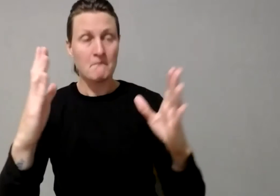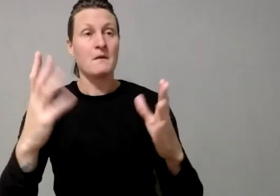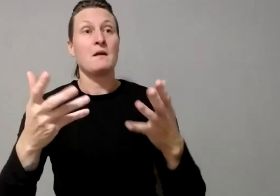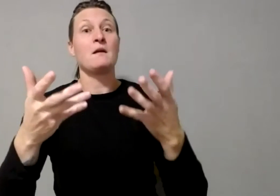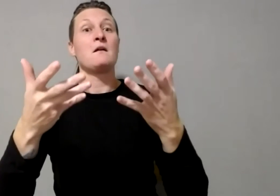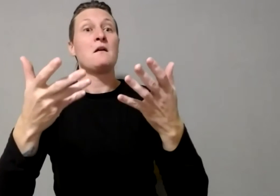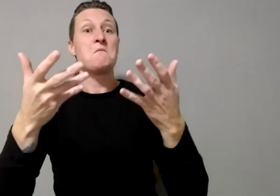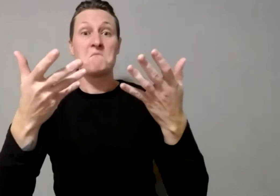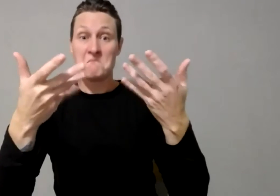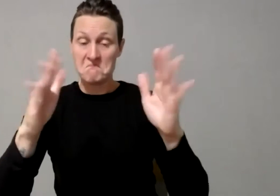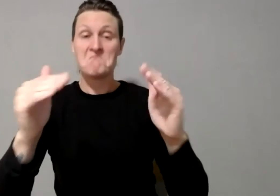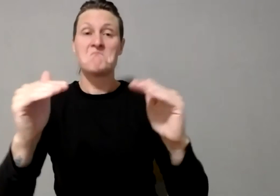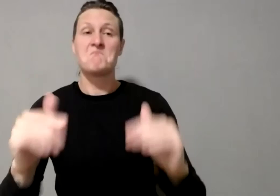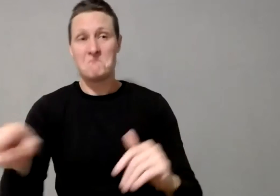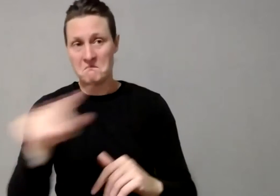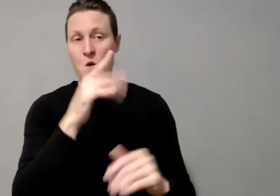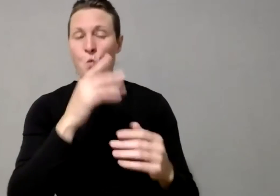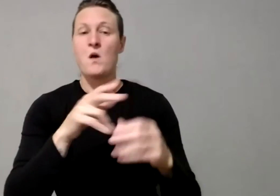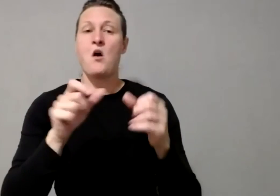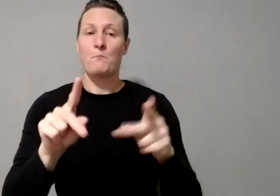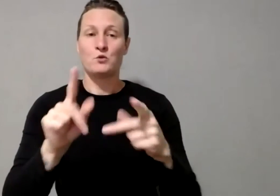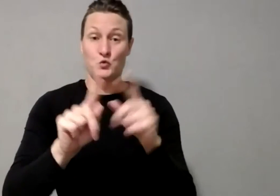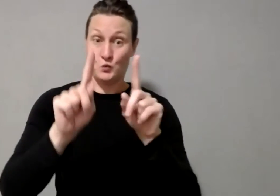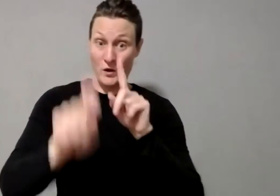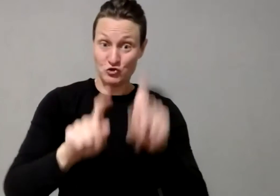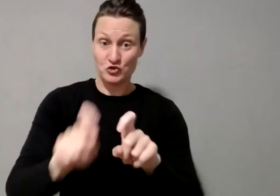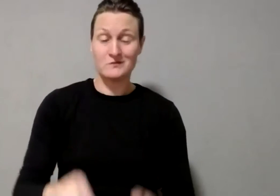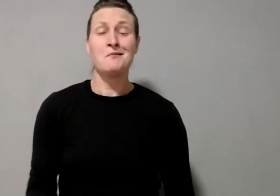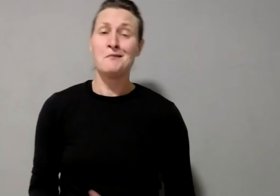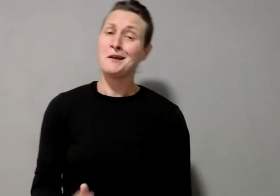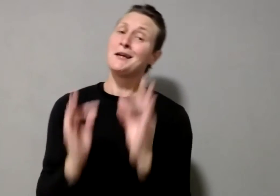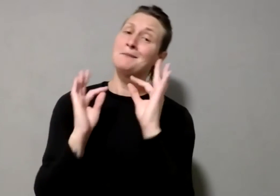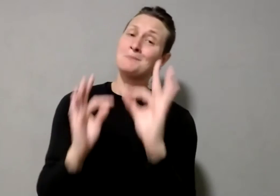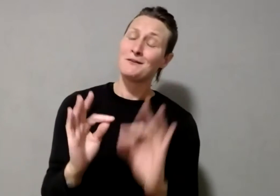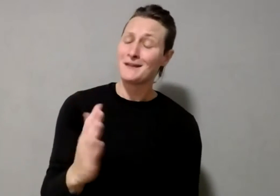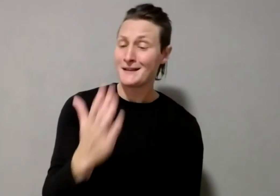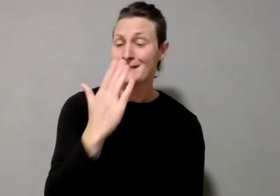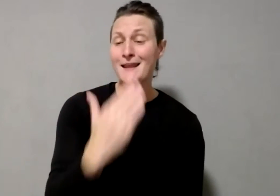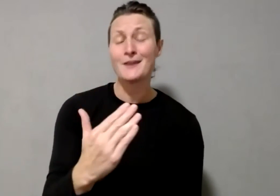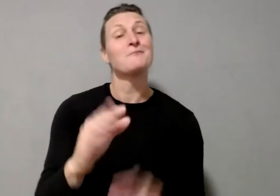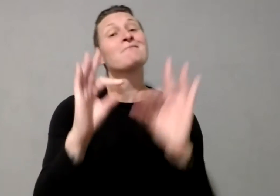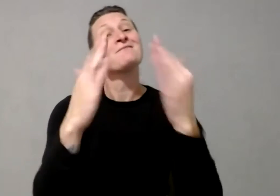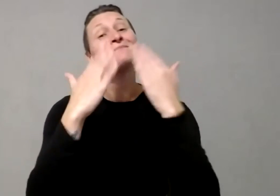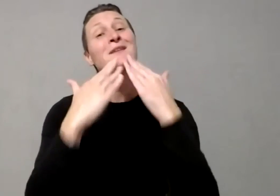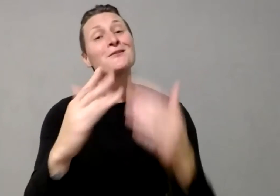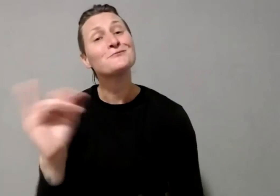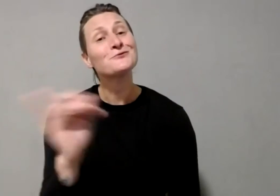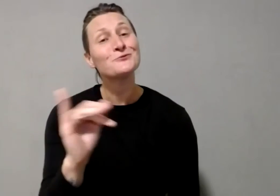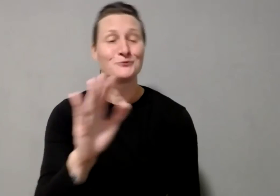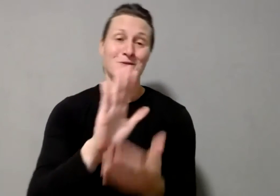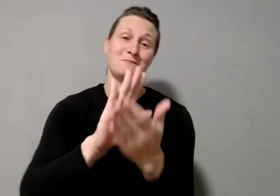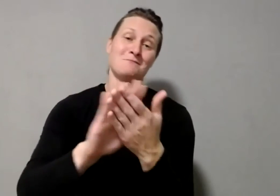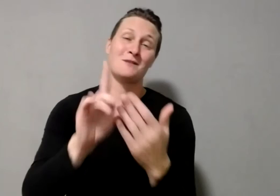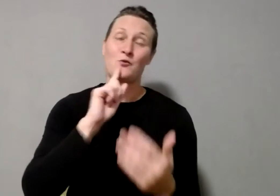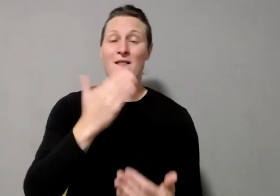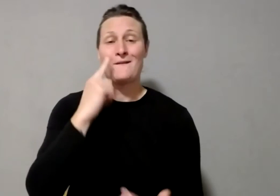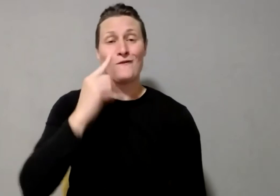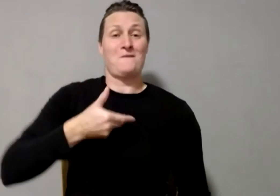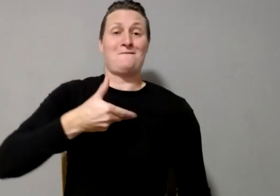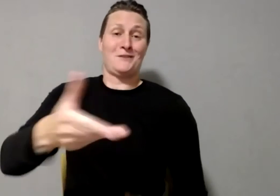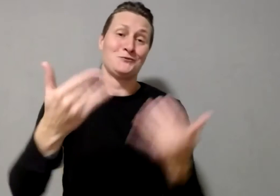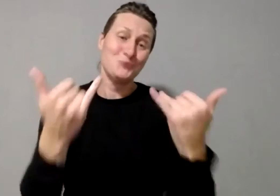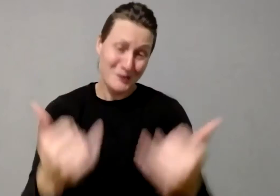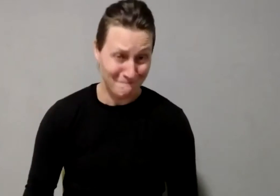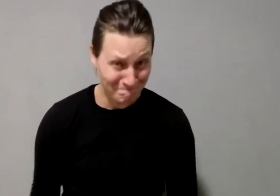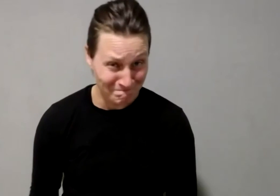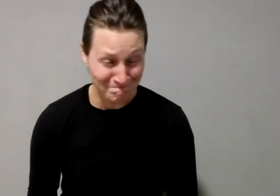I think that's I'll leave it at that then. Yeah. Thank you. Thank you Awesome. again. It's really a pleasure to be here tonight. Thank you so